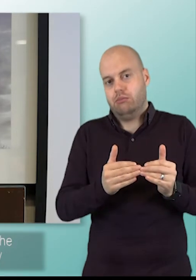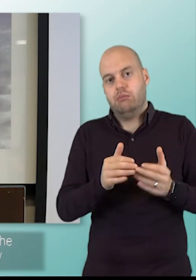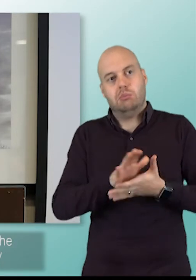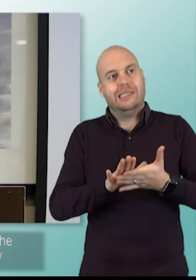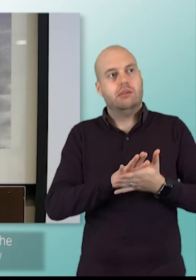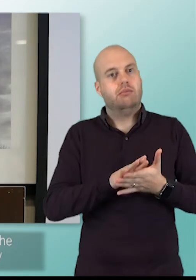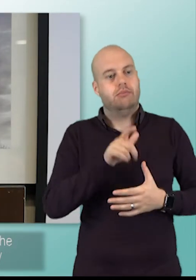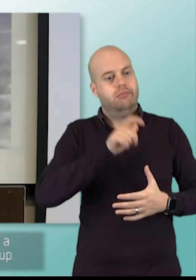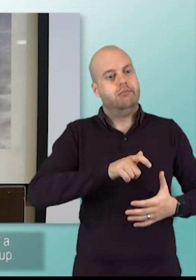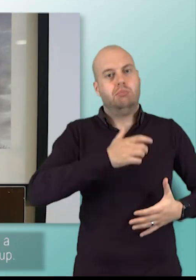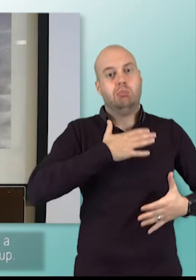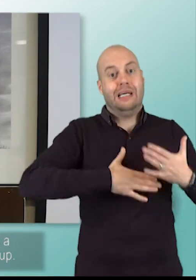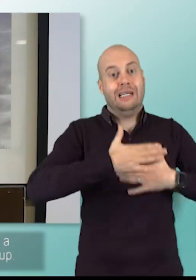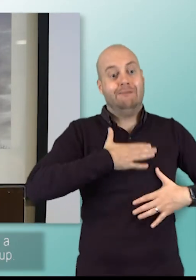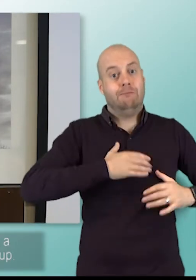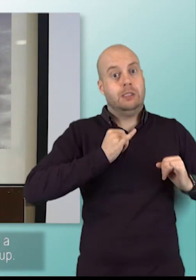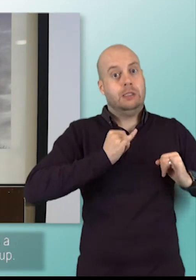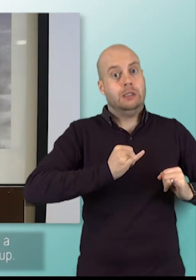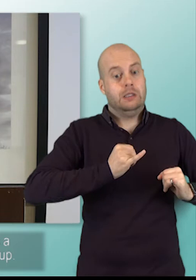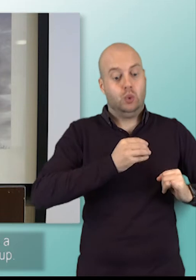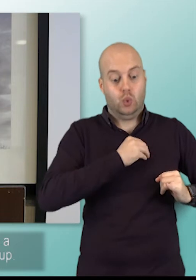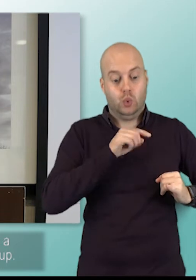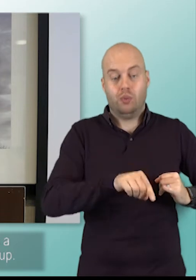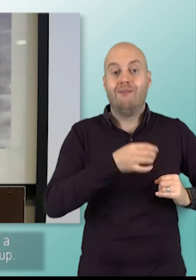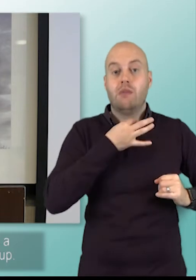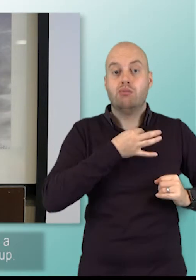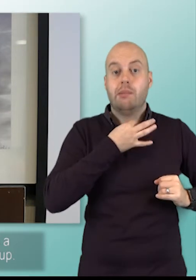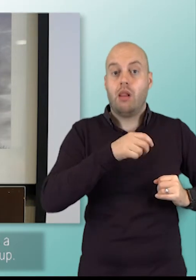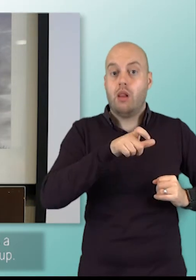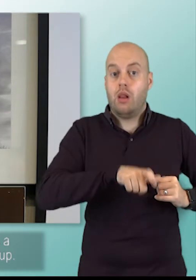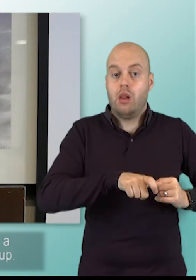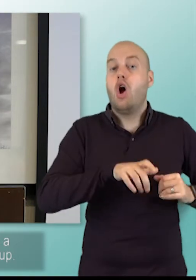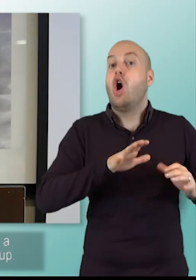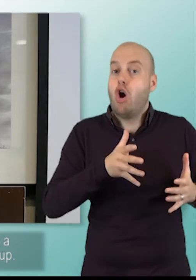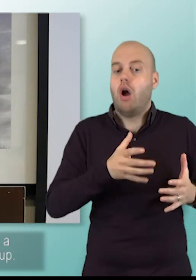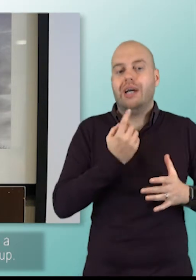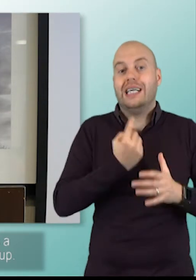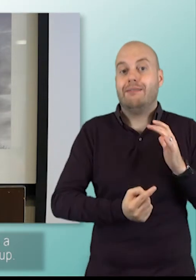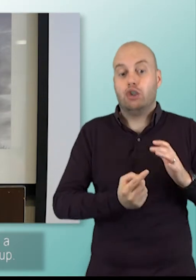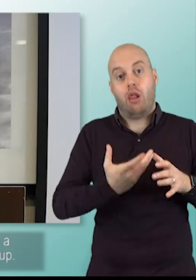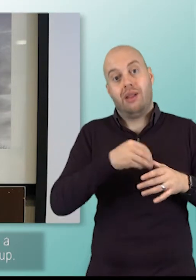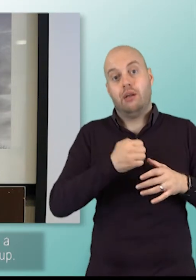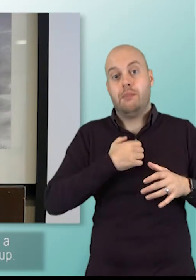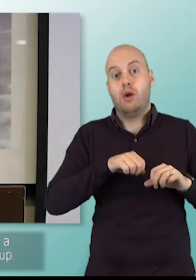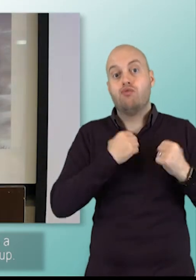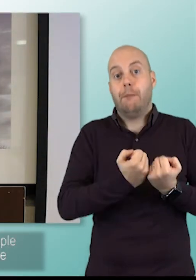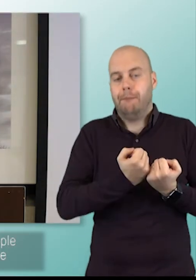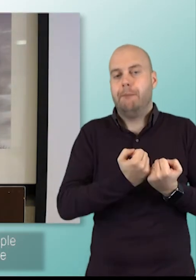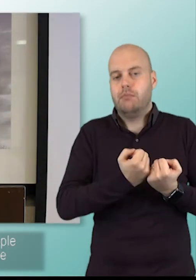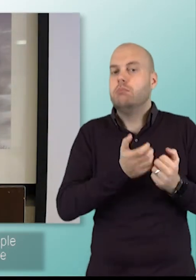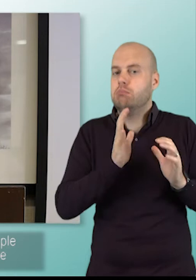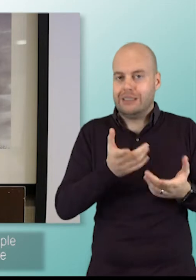being, if somebody has behaved in an inappropriate fashion towards a vulnerable individual or individuals within your group.